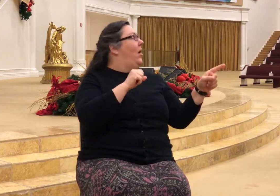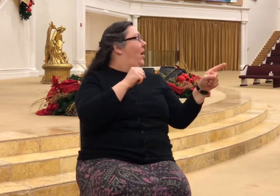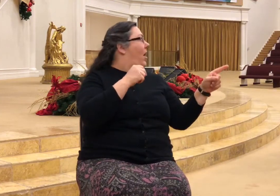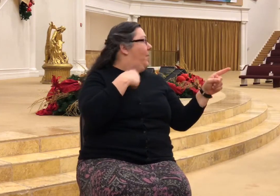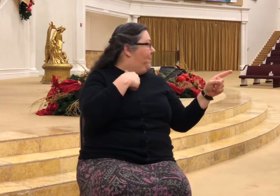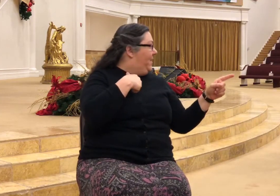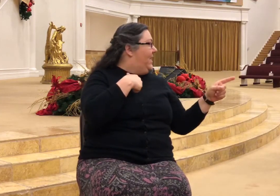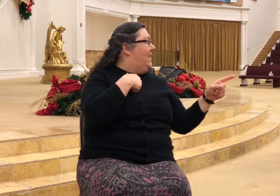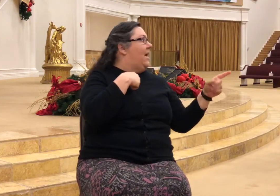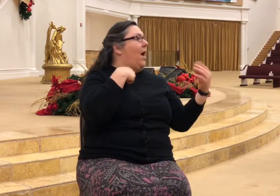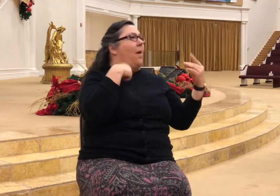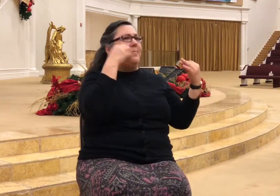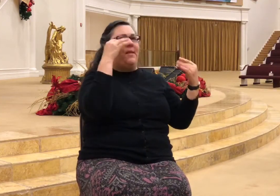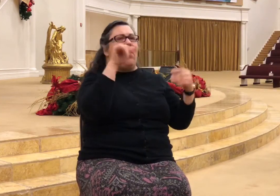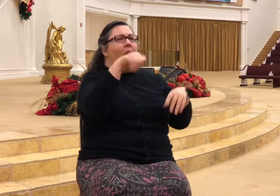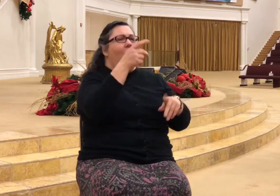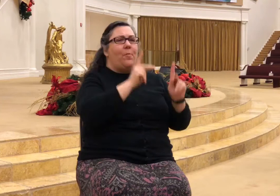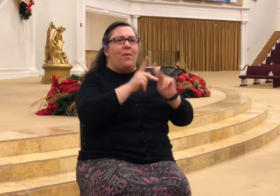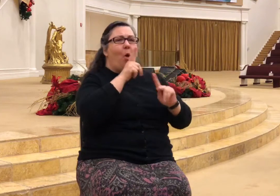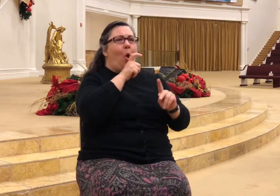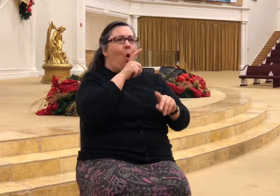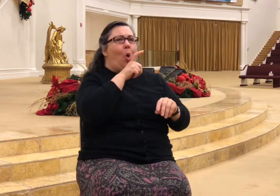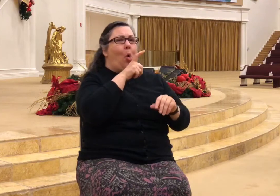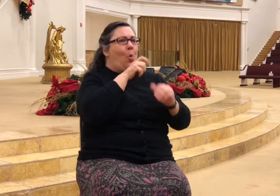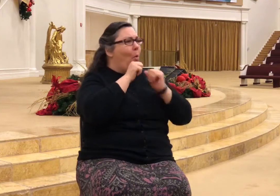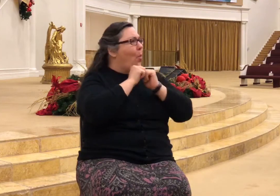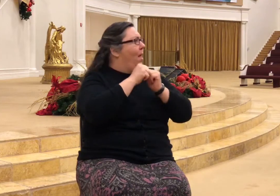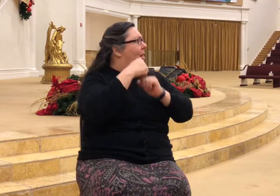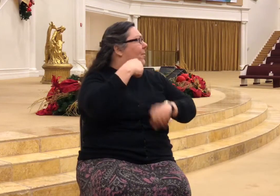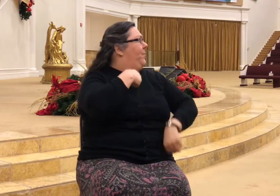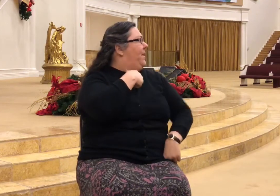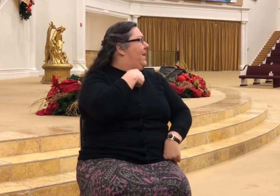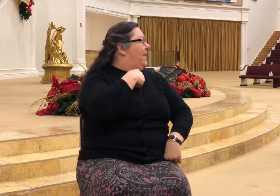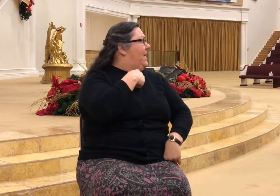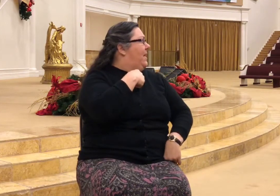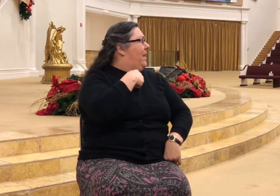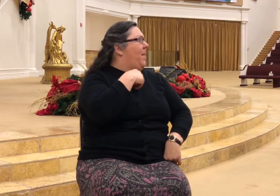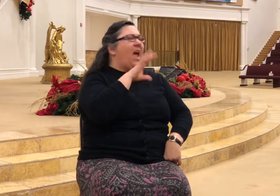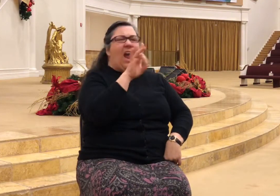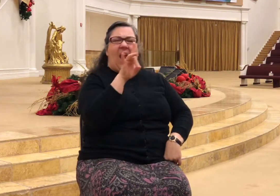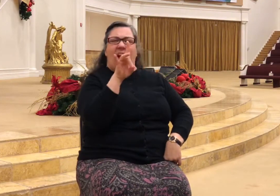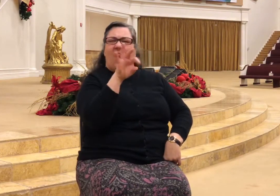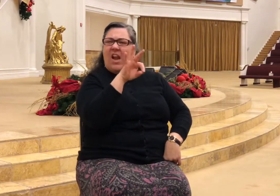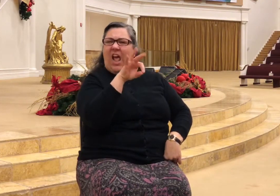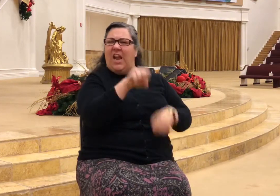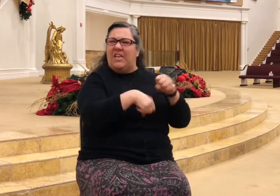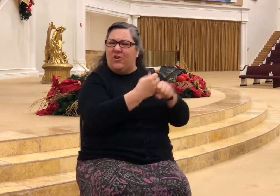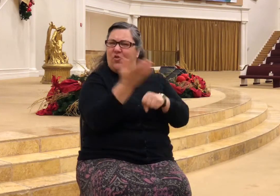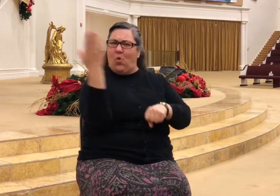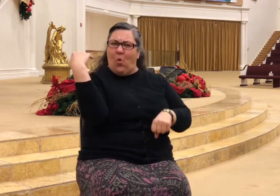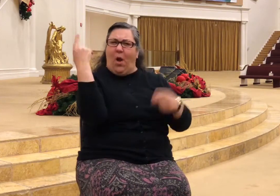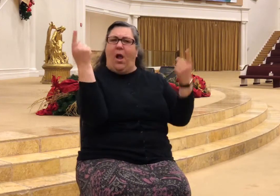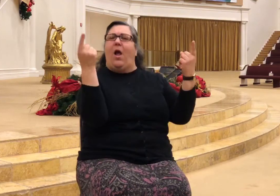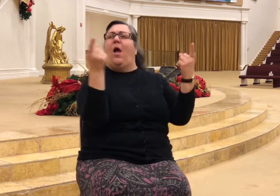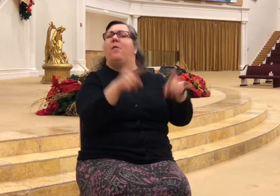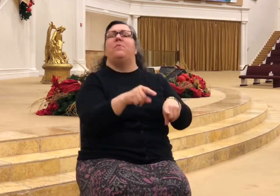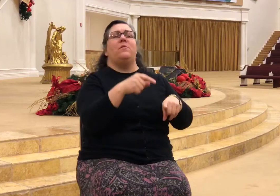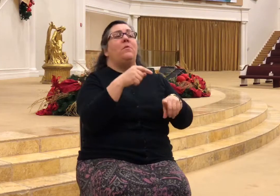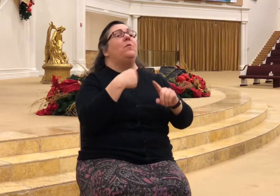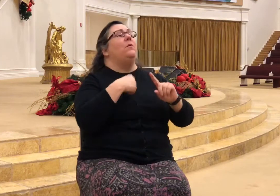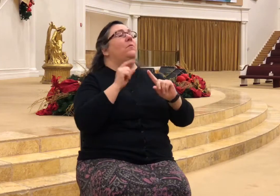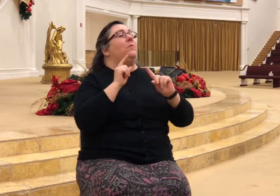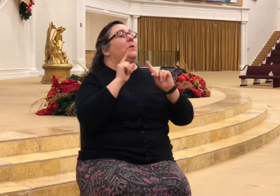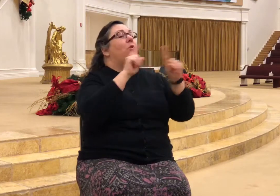I'm here. I'm trying to think of some of the others that went with us. About 8 or 9 years ago, we went